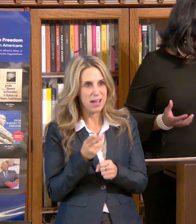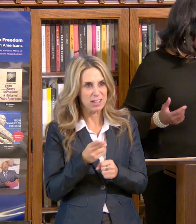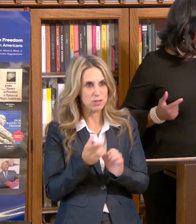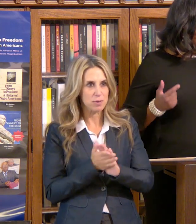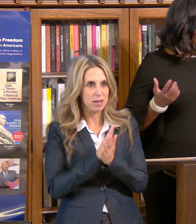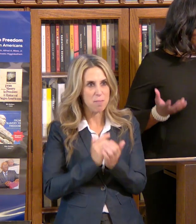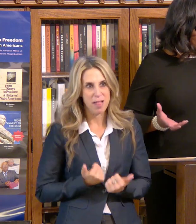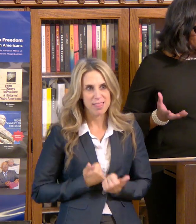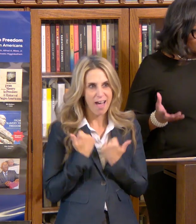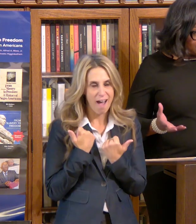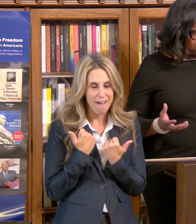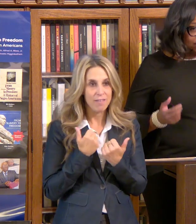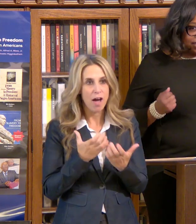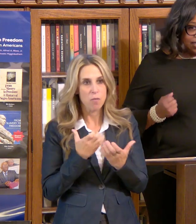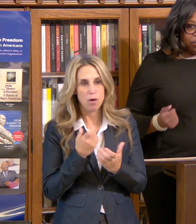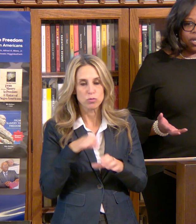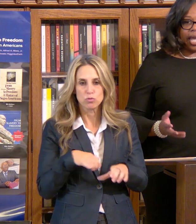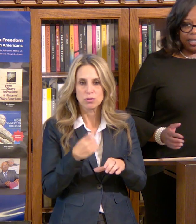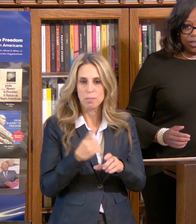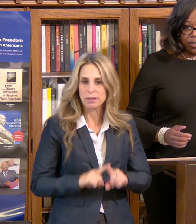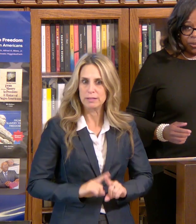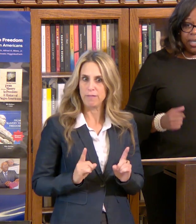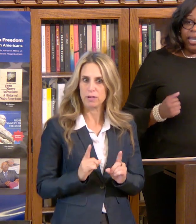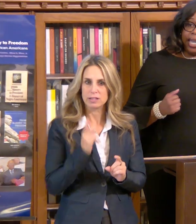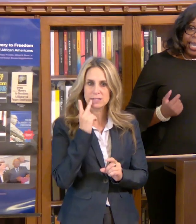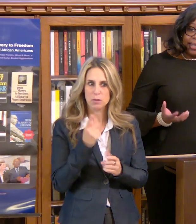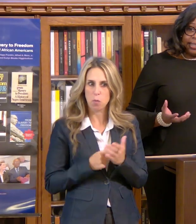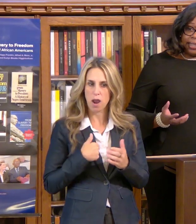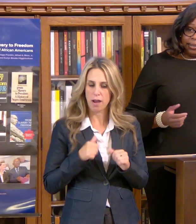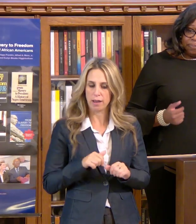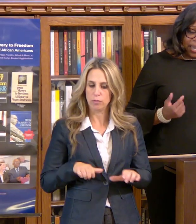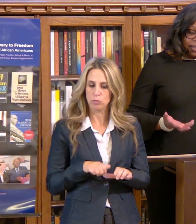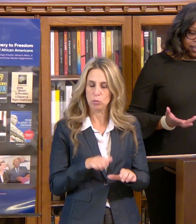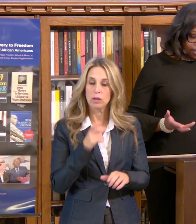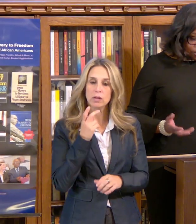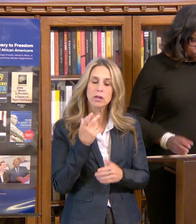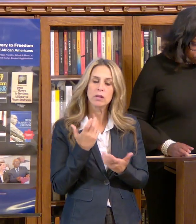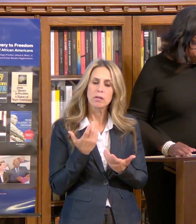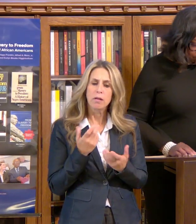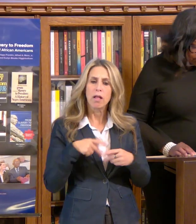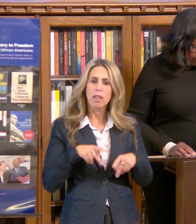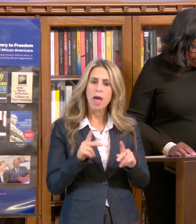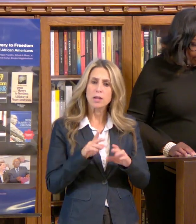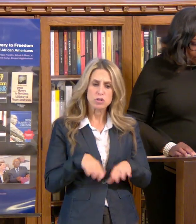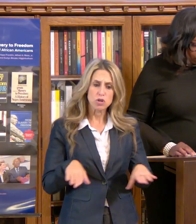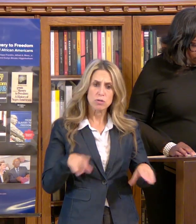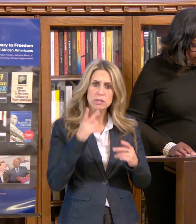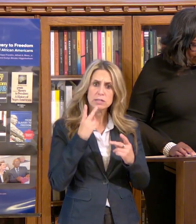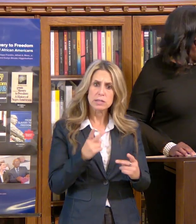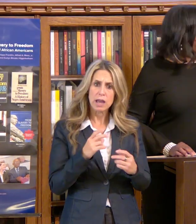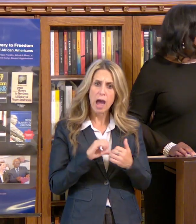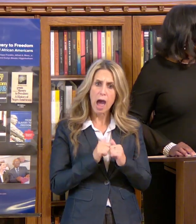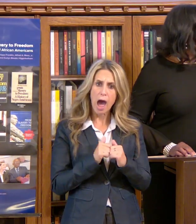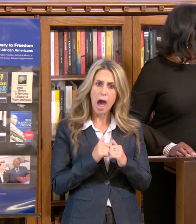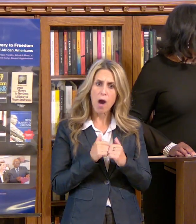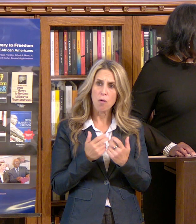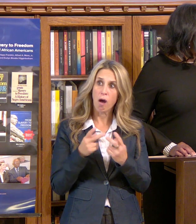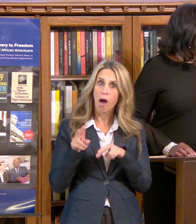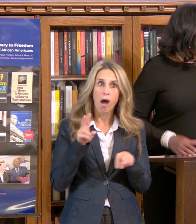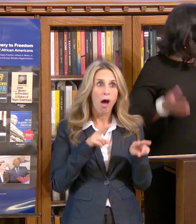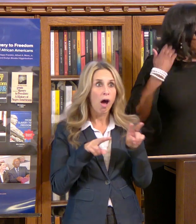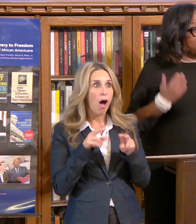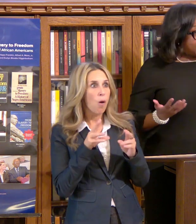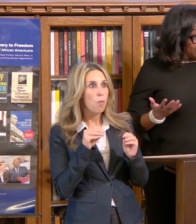life I wanted to do something different and see what I could do and see make let children see how exciting